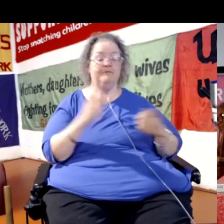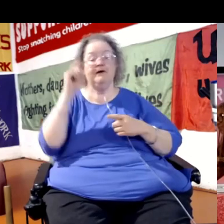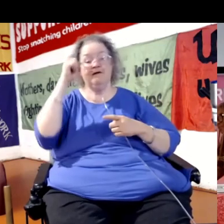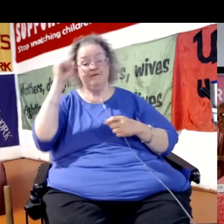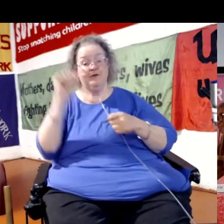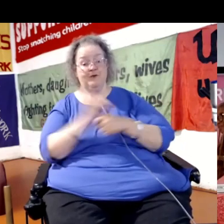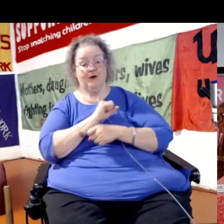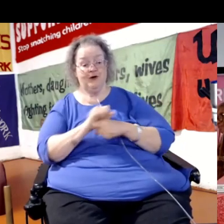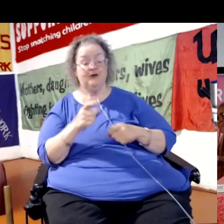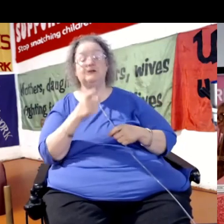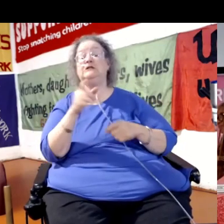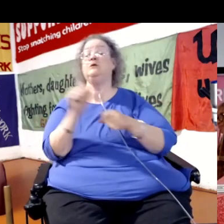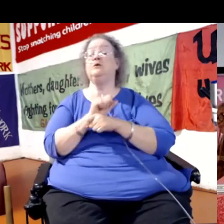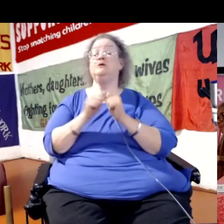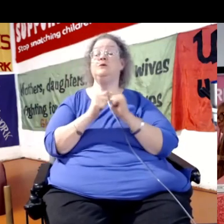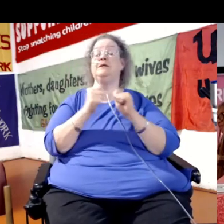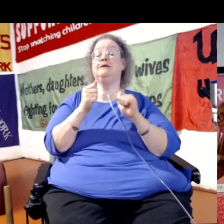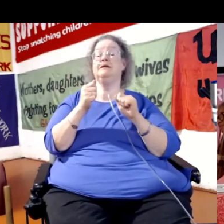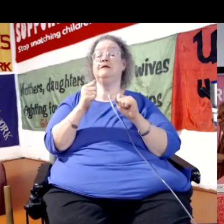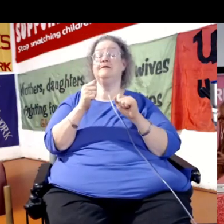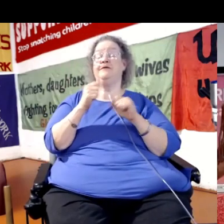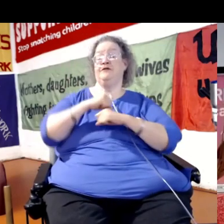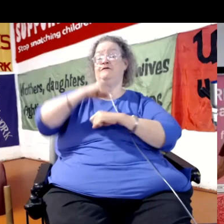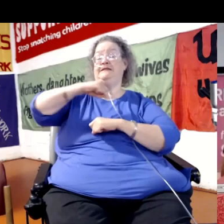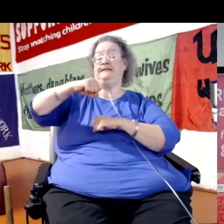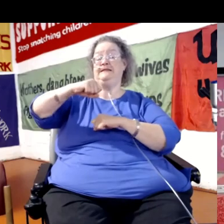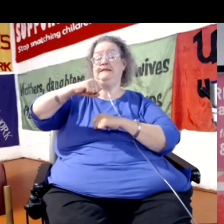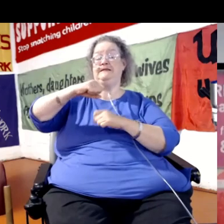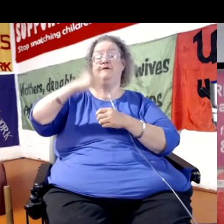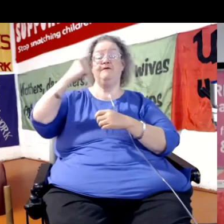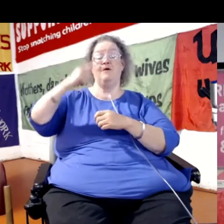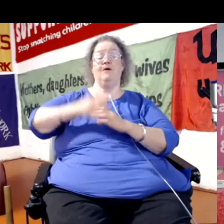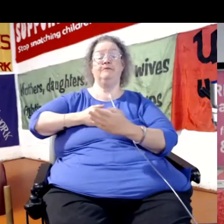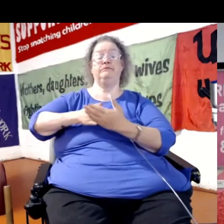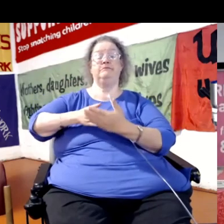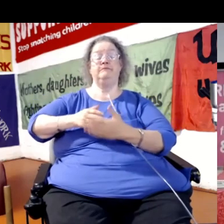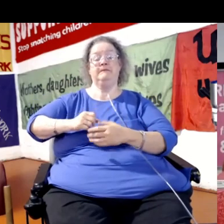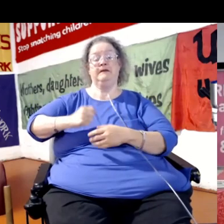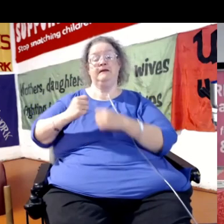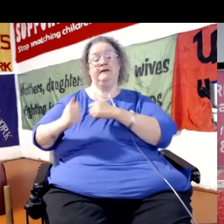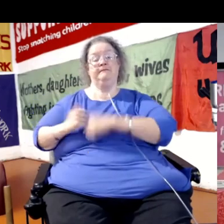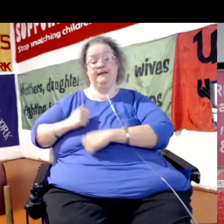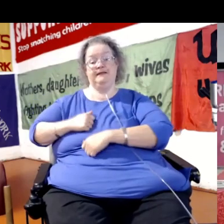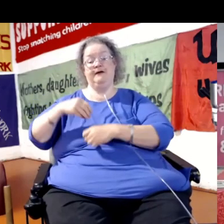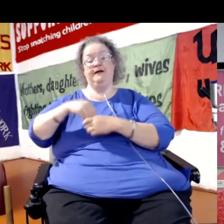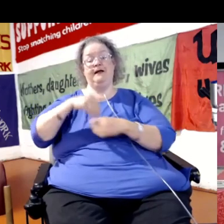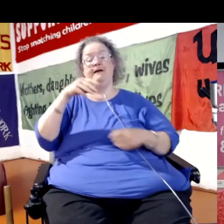women's resistance to the military coup in Burma too. Thank you, B. Thank you very